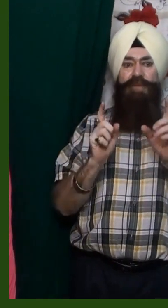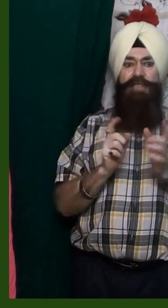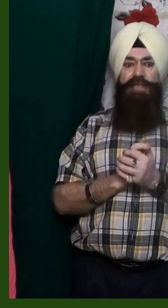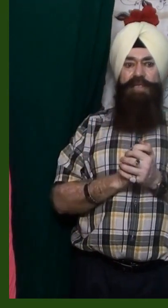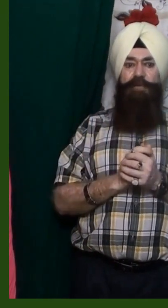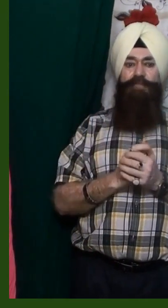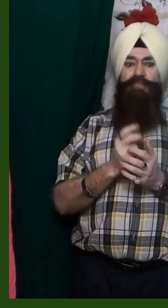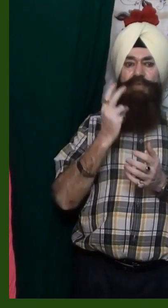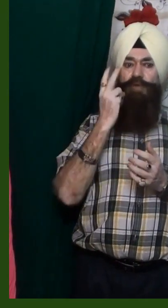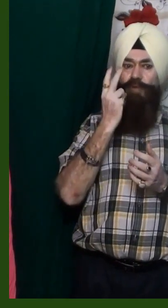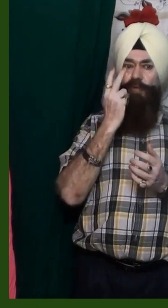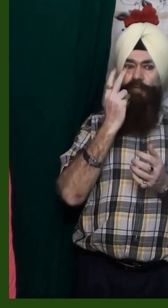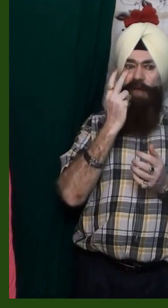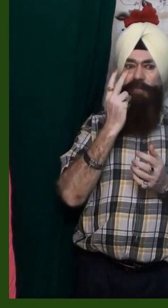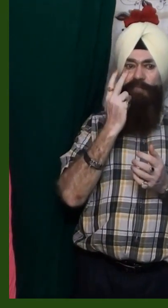So in this case, we consider